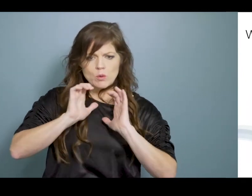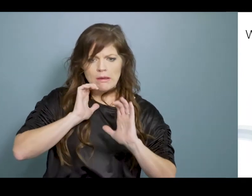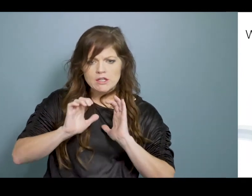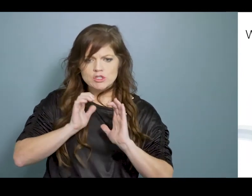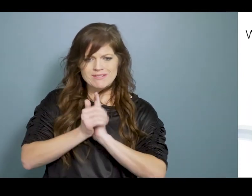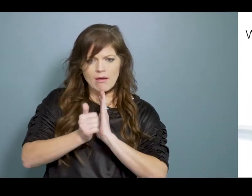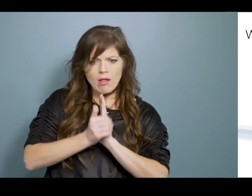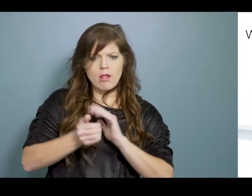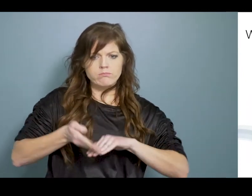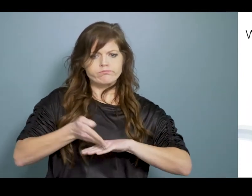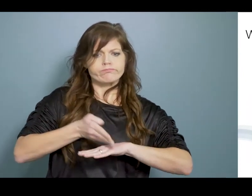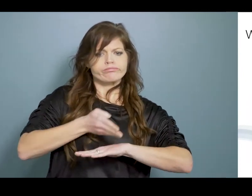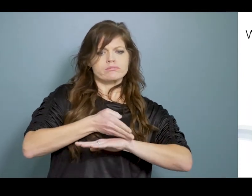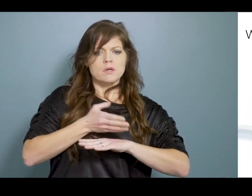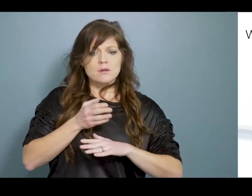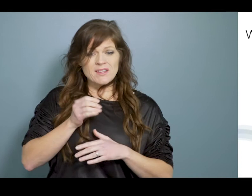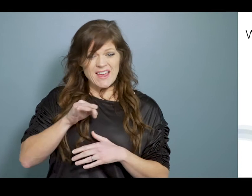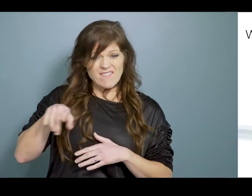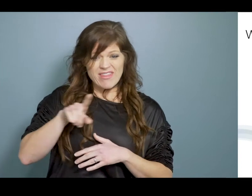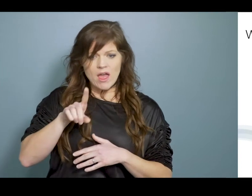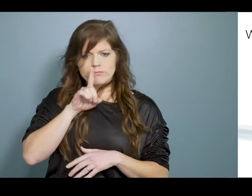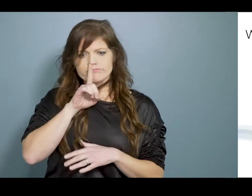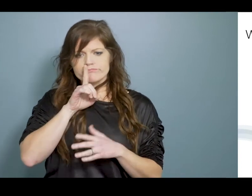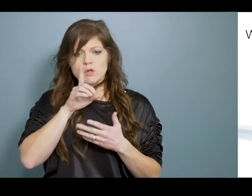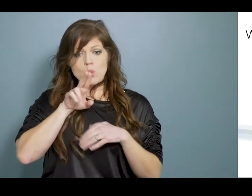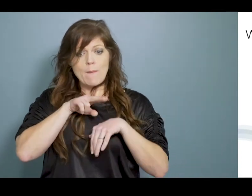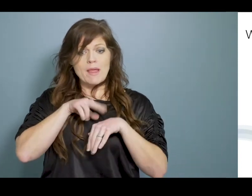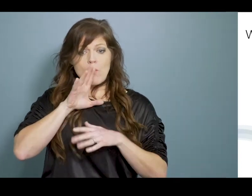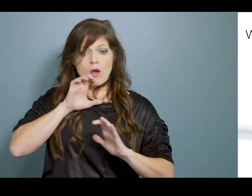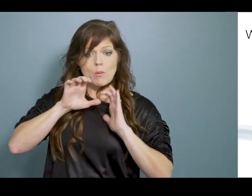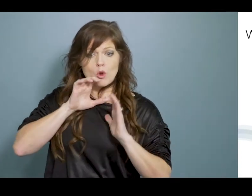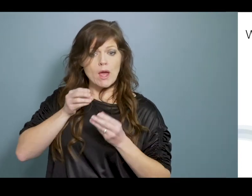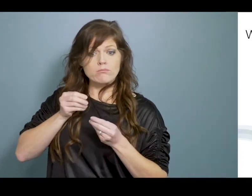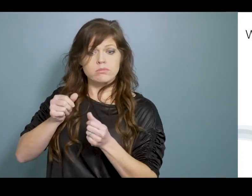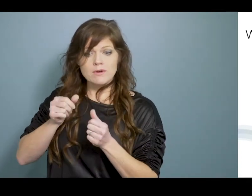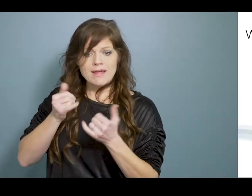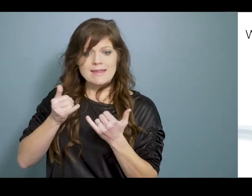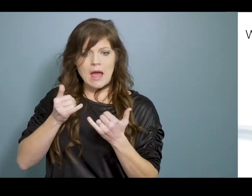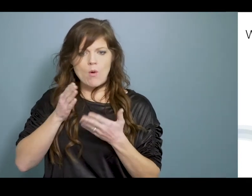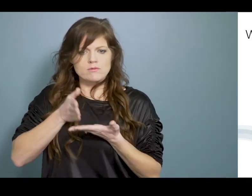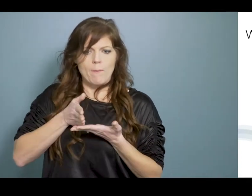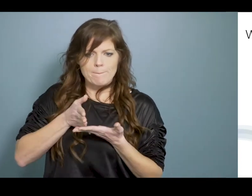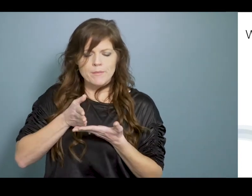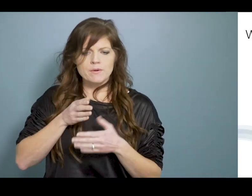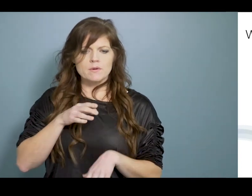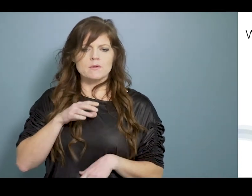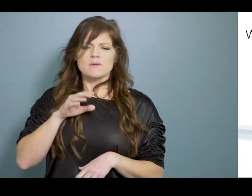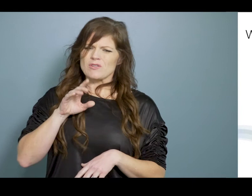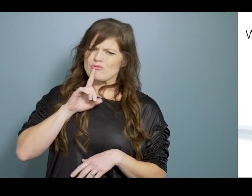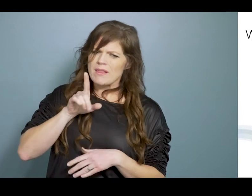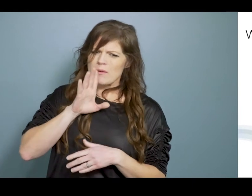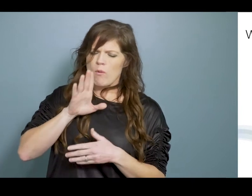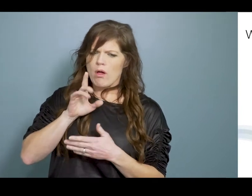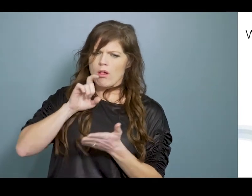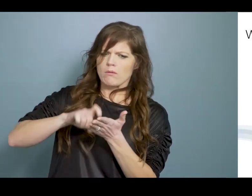a purpose or value in life, access to care, spirituality, supports, family, friends,